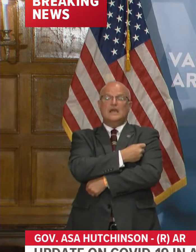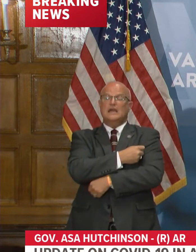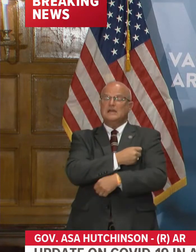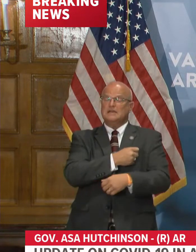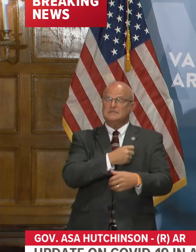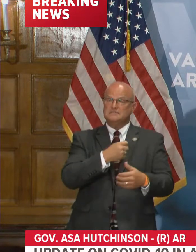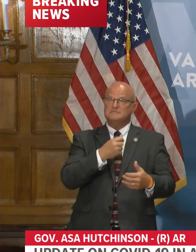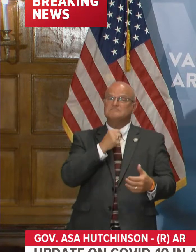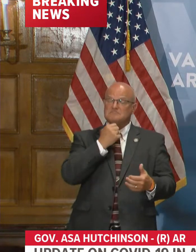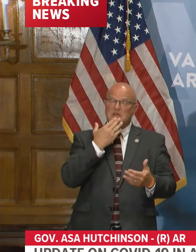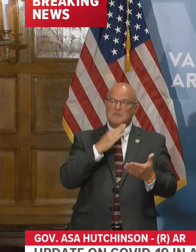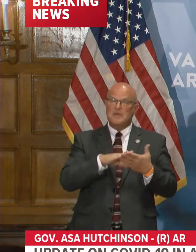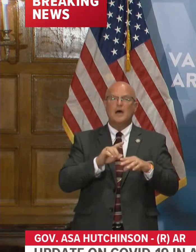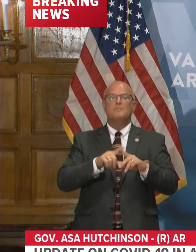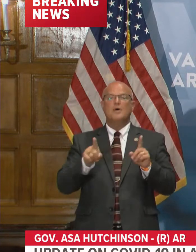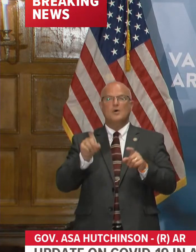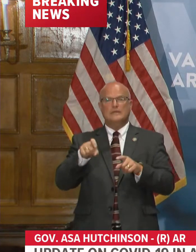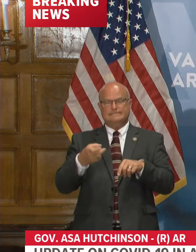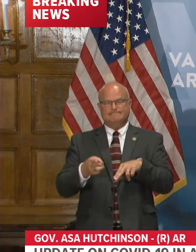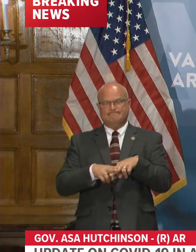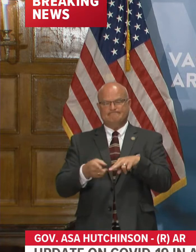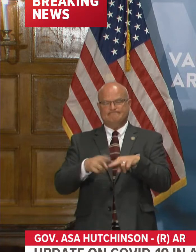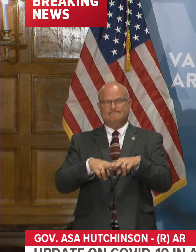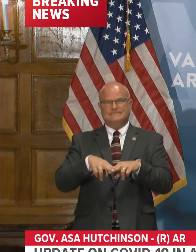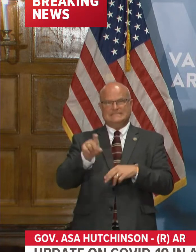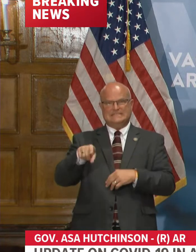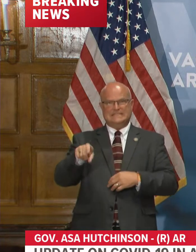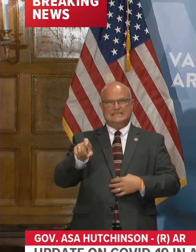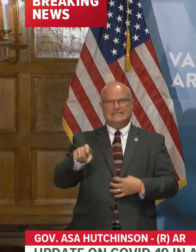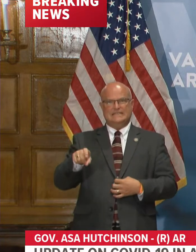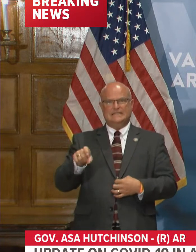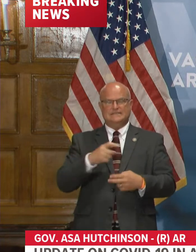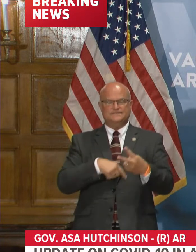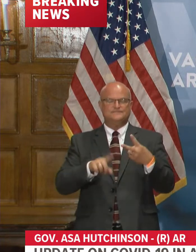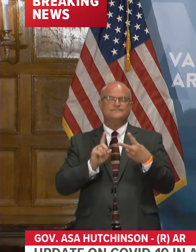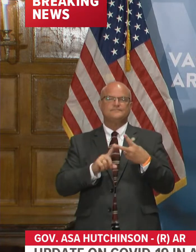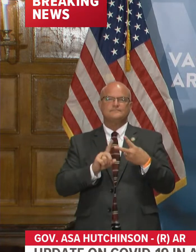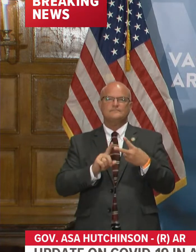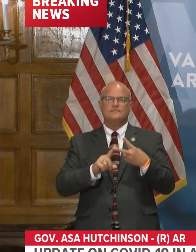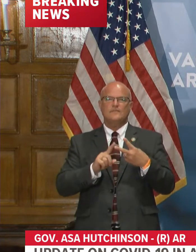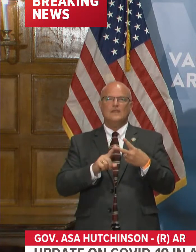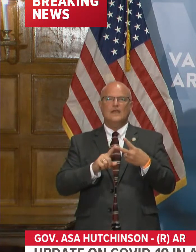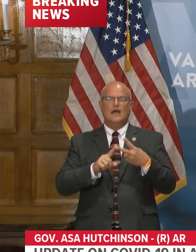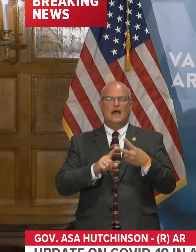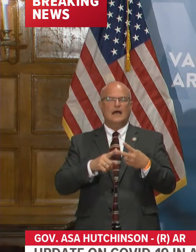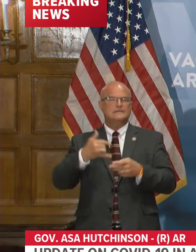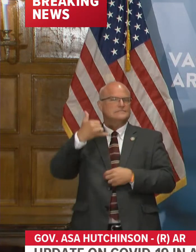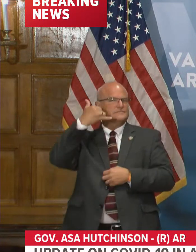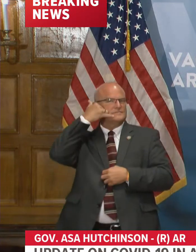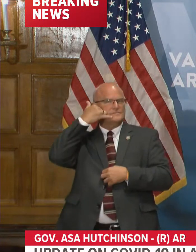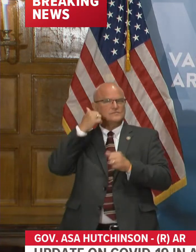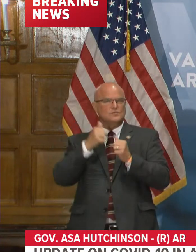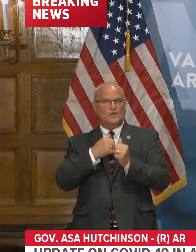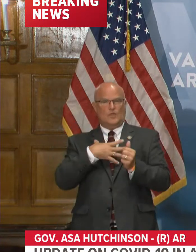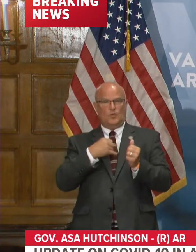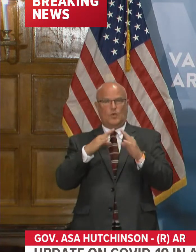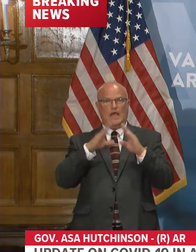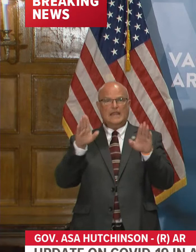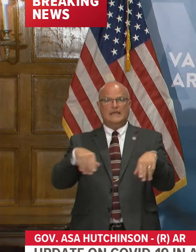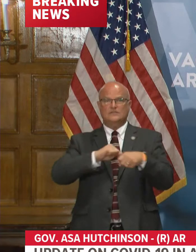not bad, but we need that to increase. Secondly, I did get off the call with the White